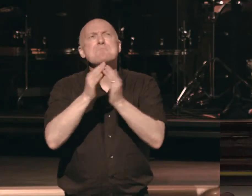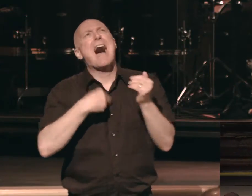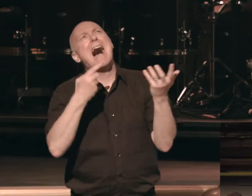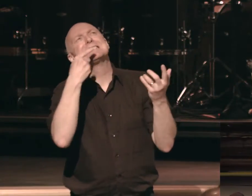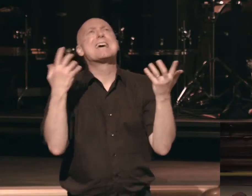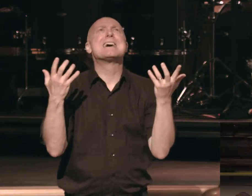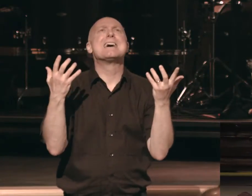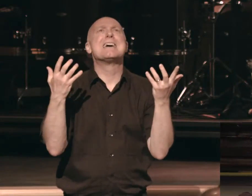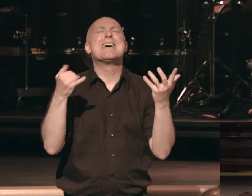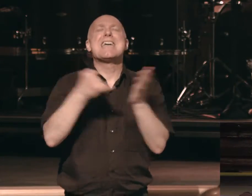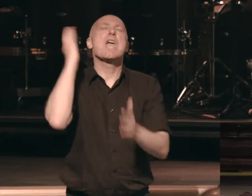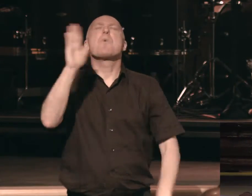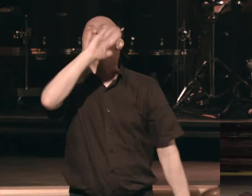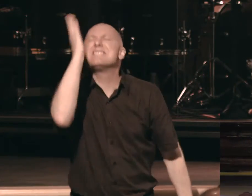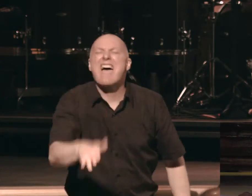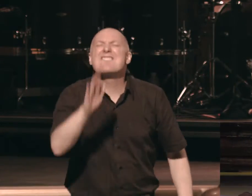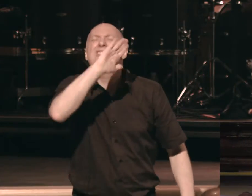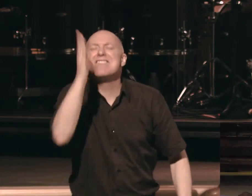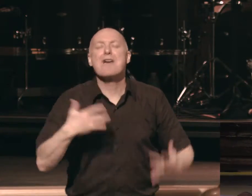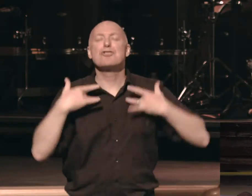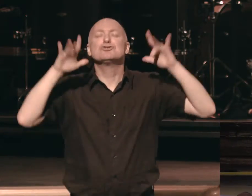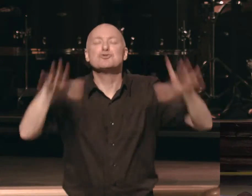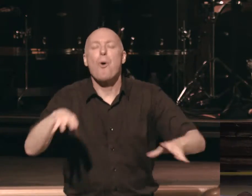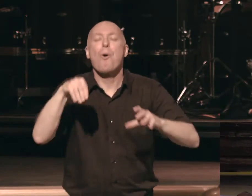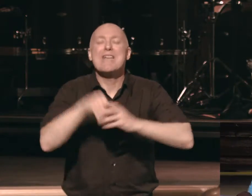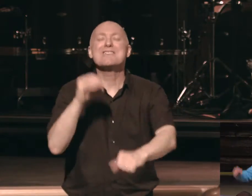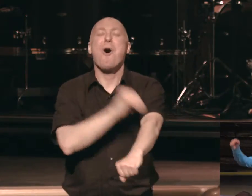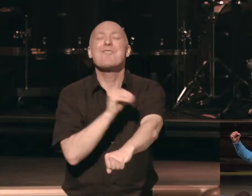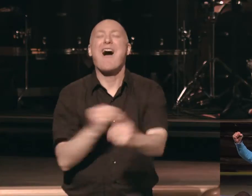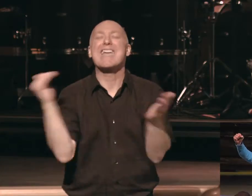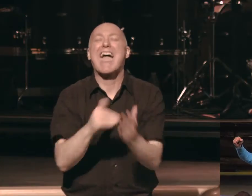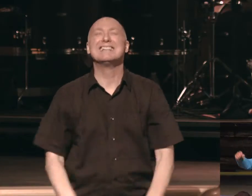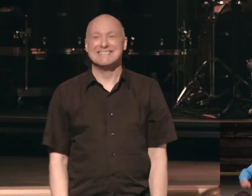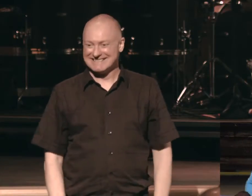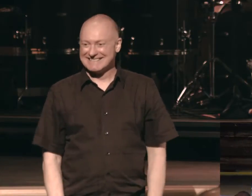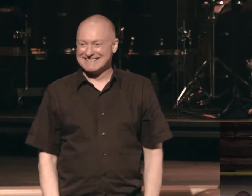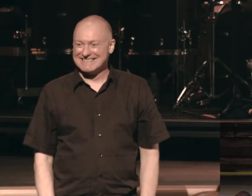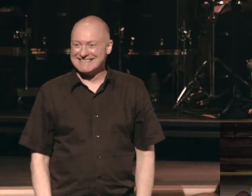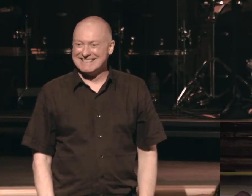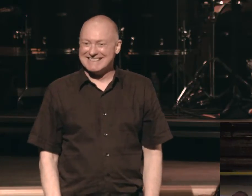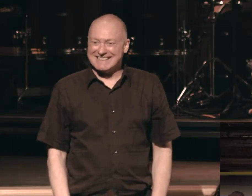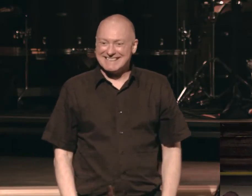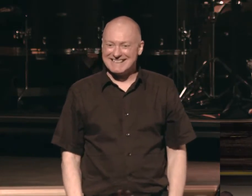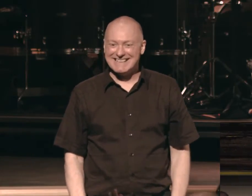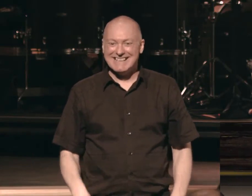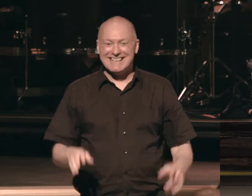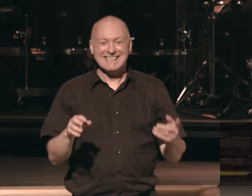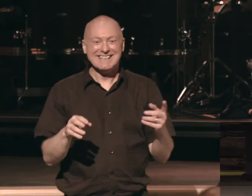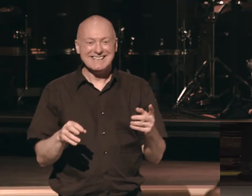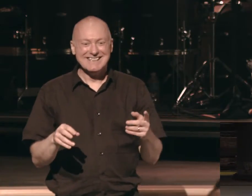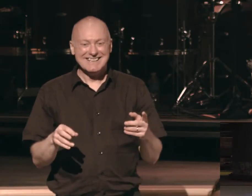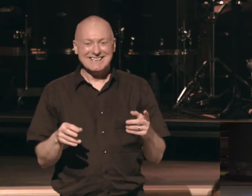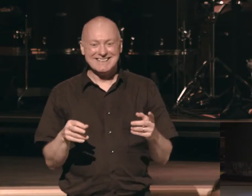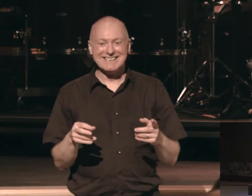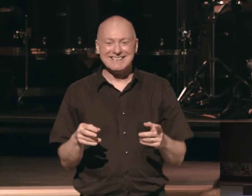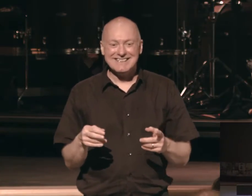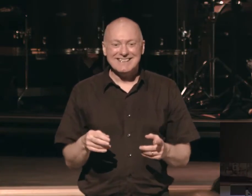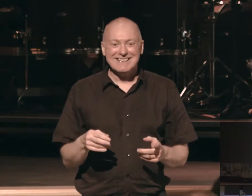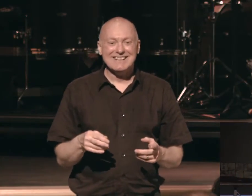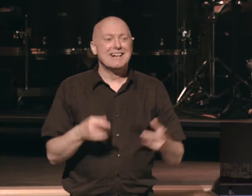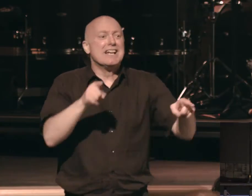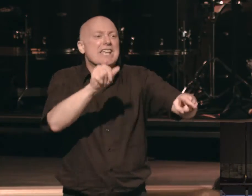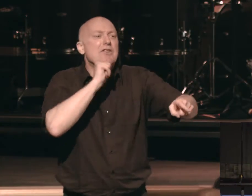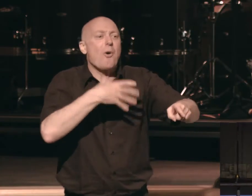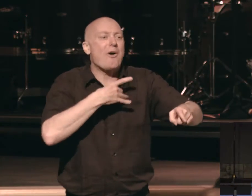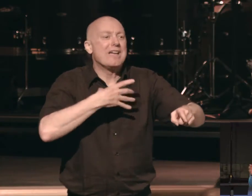that it will never, ever again snow in the town of Oakville. Yeah, some of you are like, no, I like winter. Well, then you can move somewhere else,